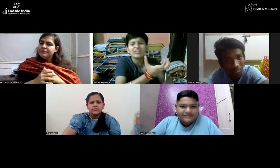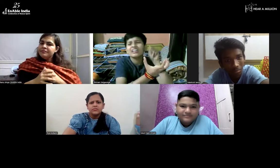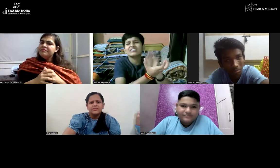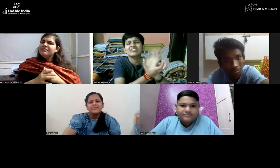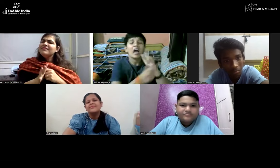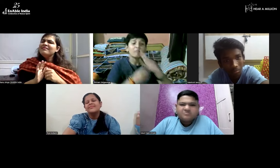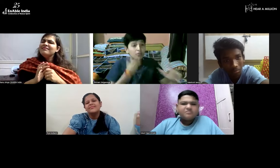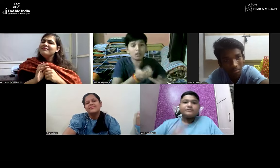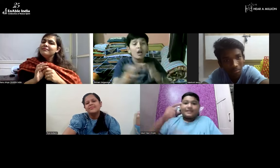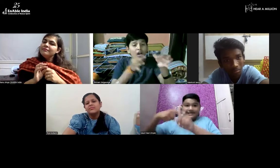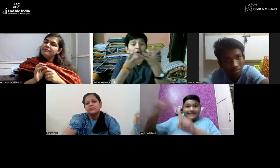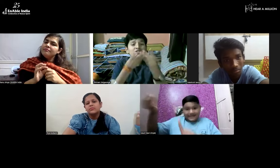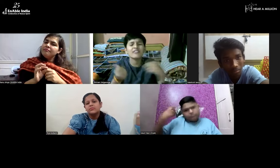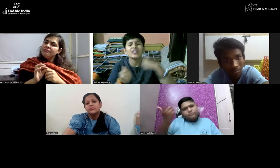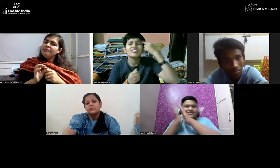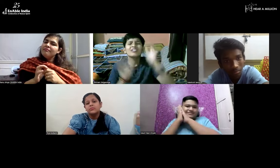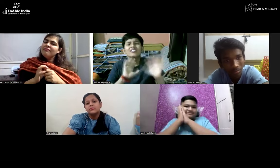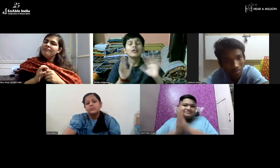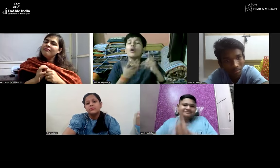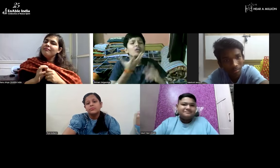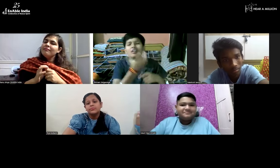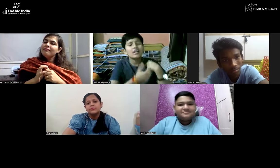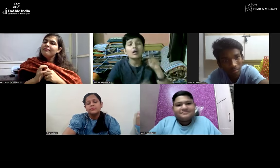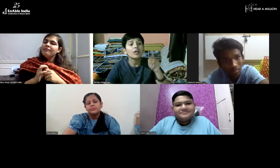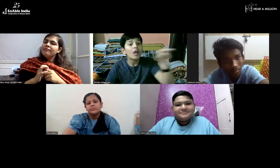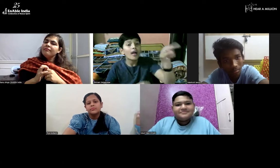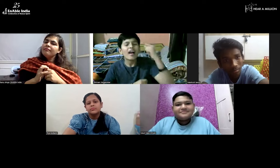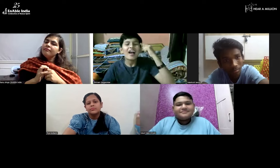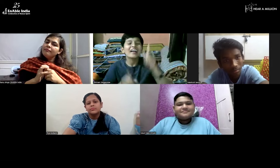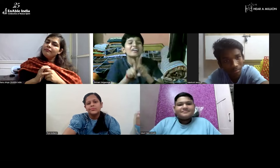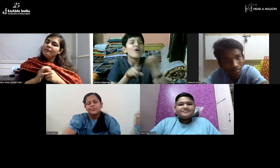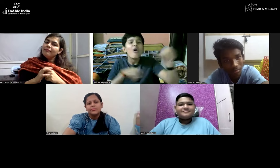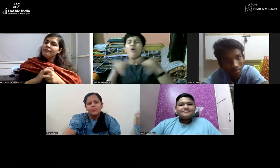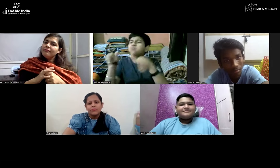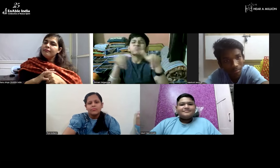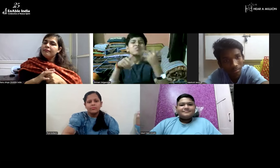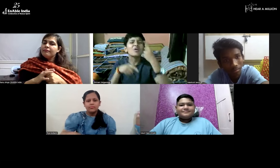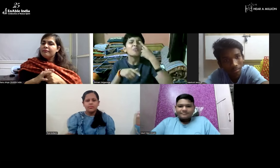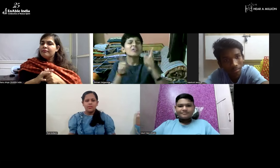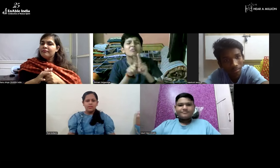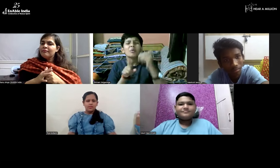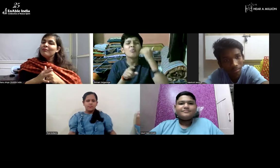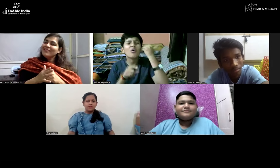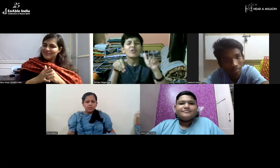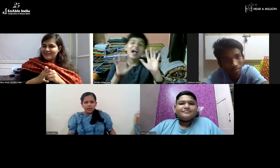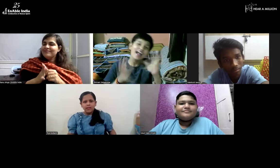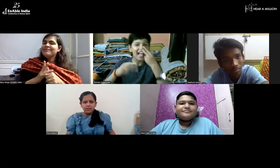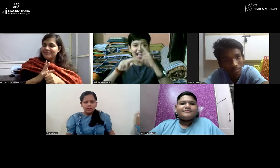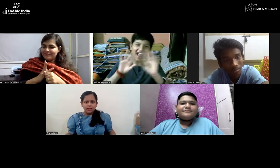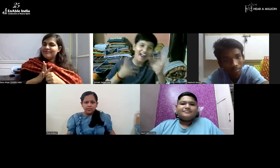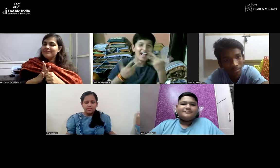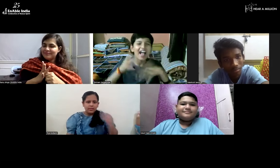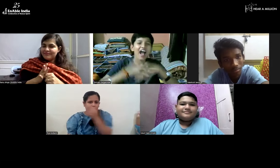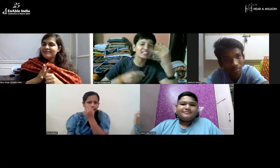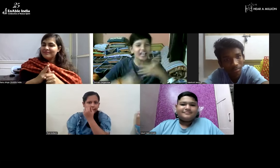Society, I've seen one doubt is there, one challenge that earlier, like you were saying about stress and reading helps